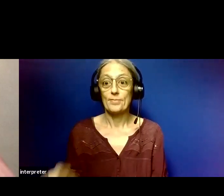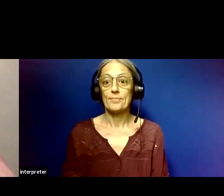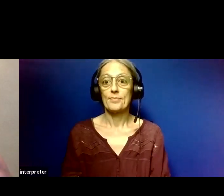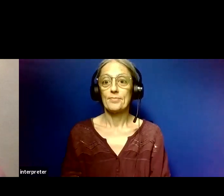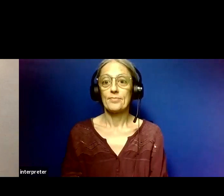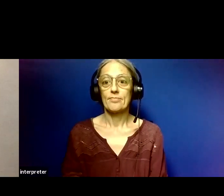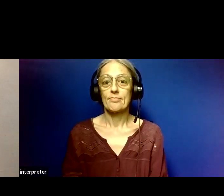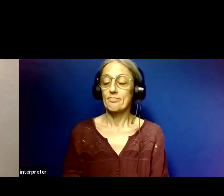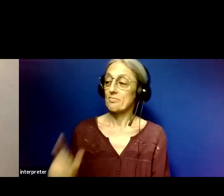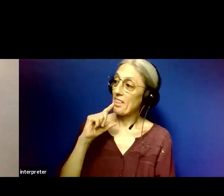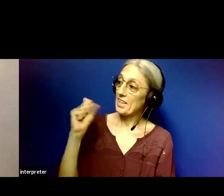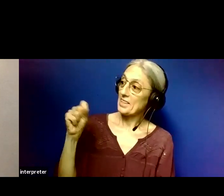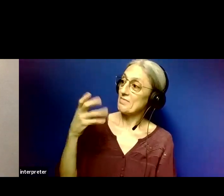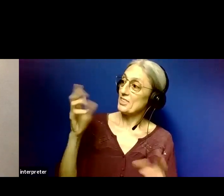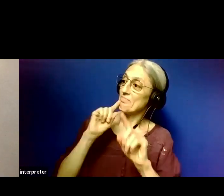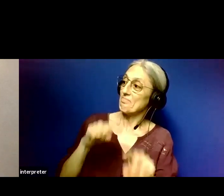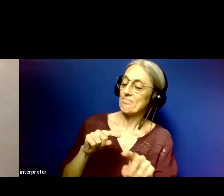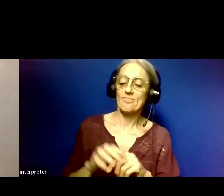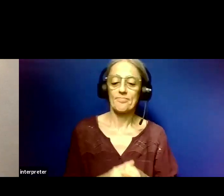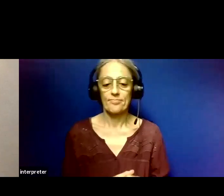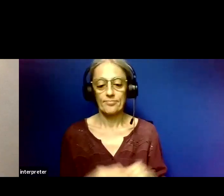I believe it did. Okay, great.